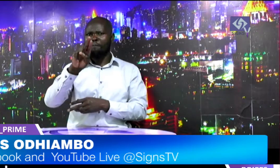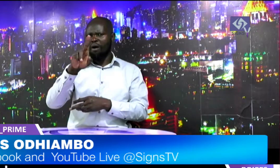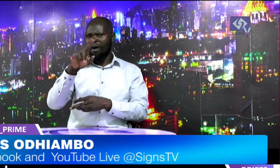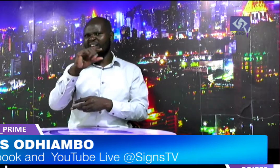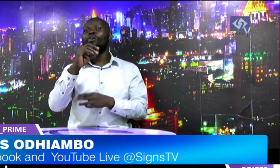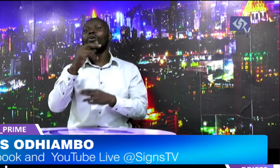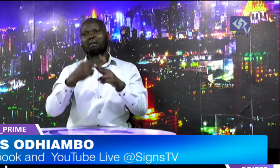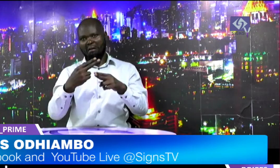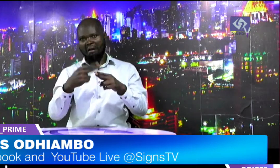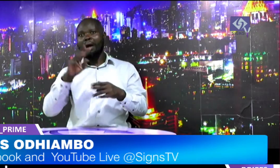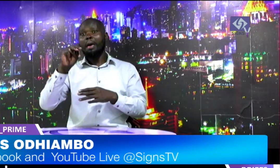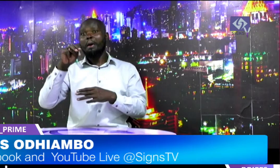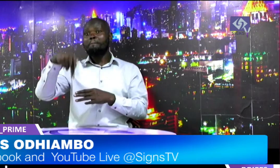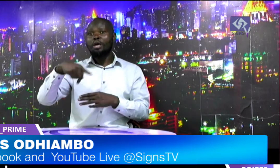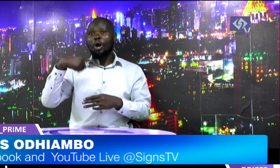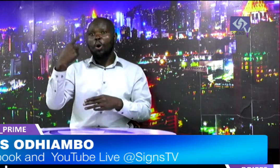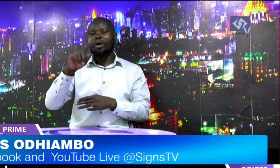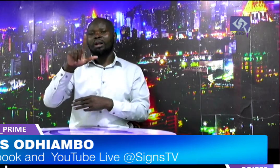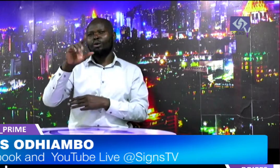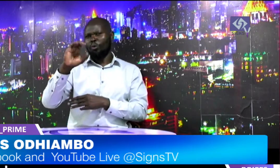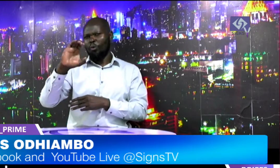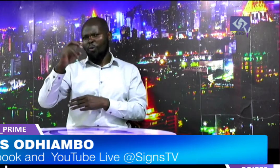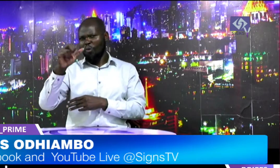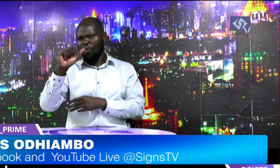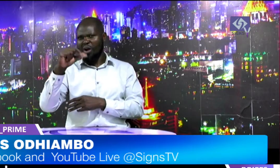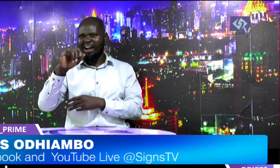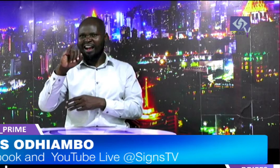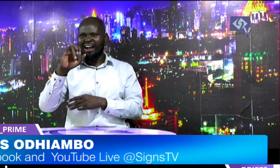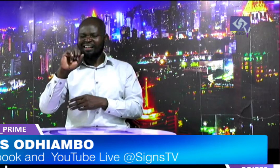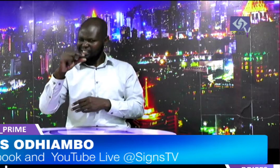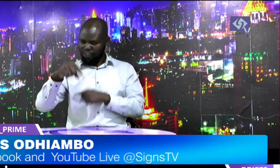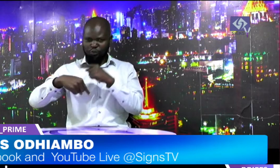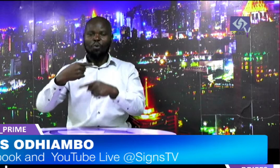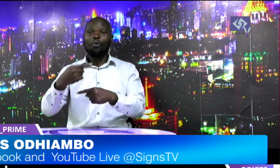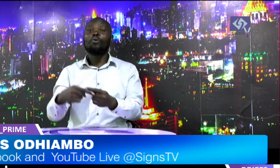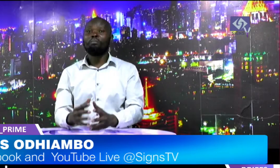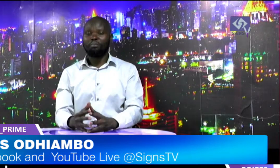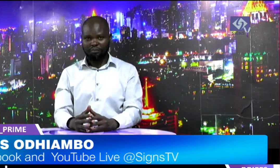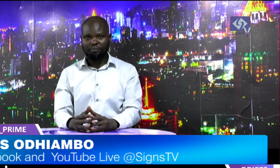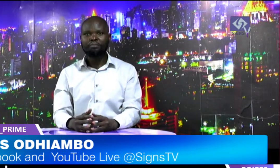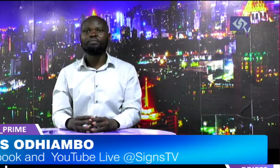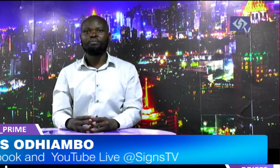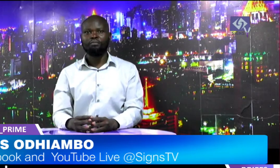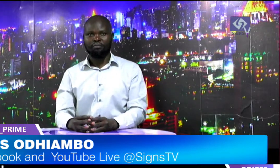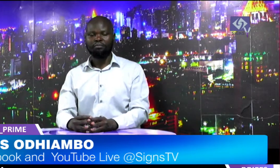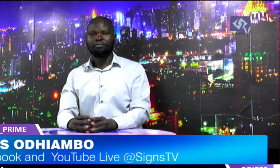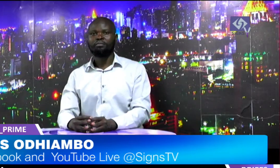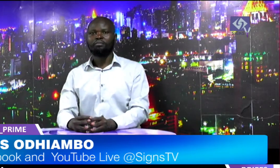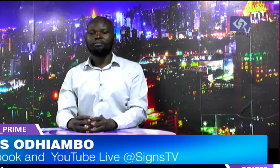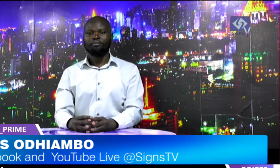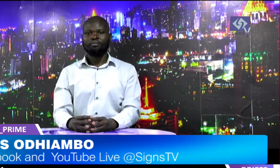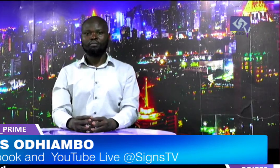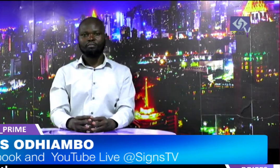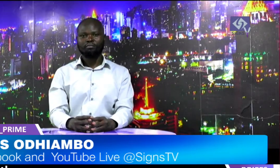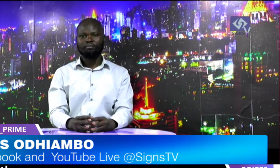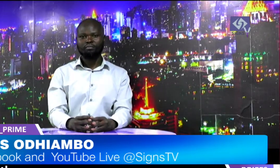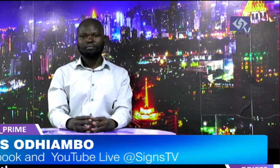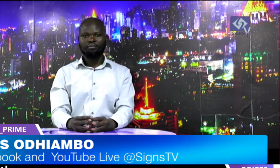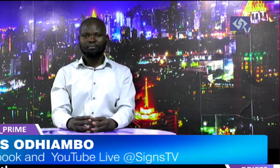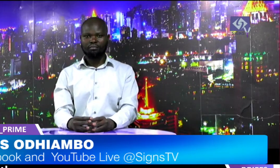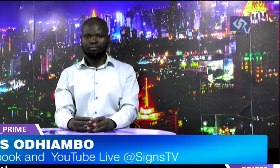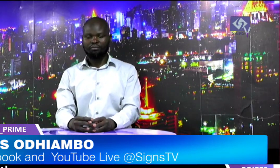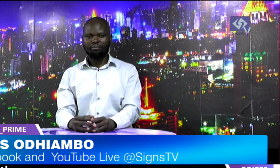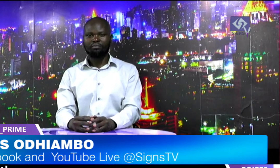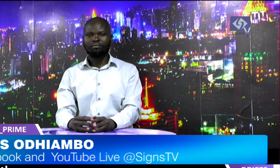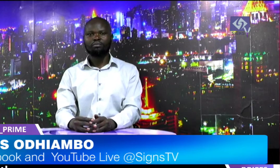Other registratures summoned and being killed alongside Kamket include West Pokot Senator Julius Mugo and